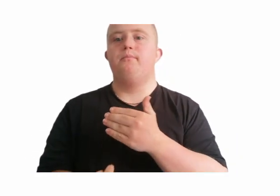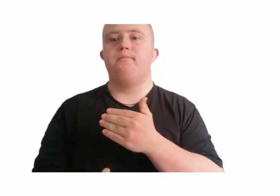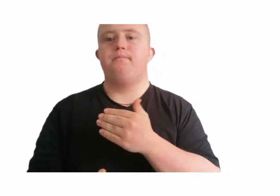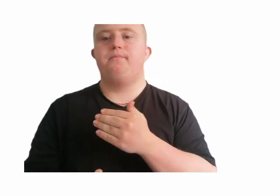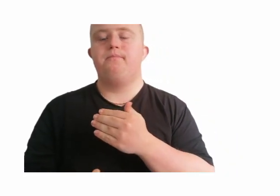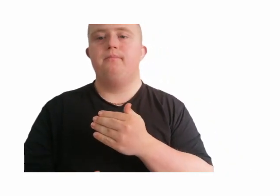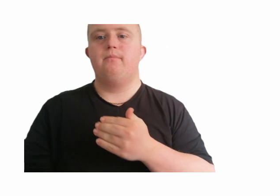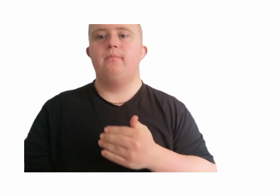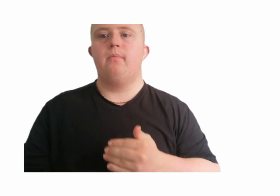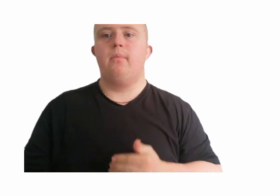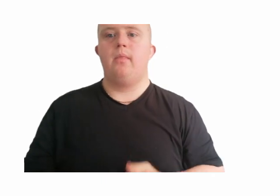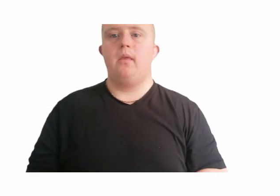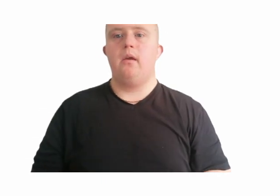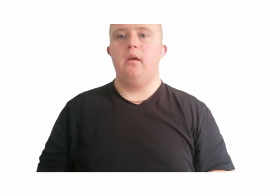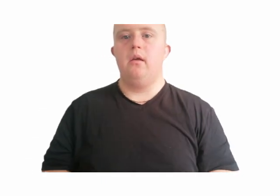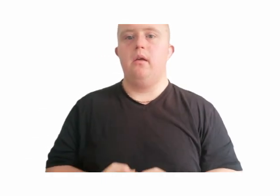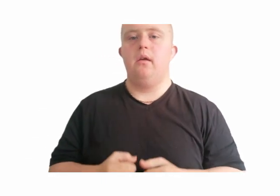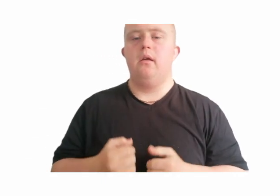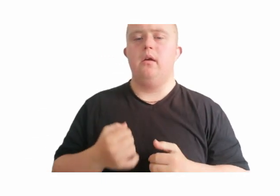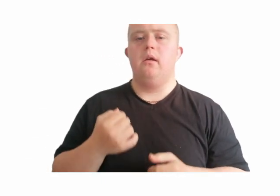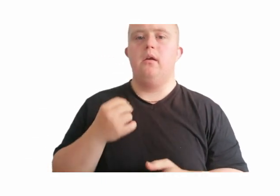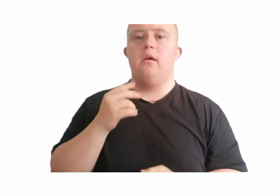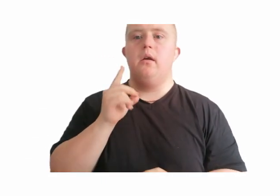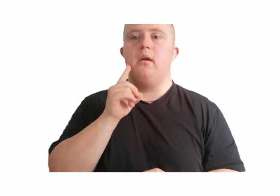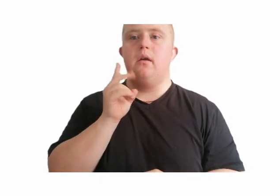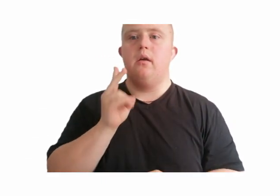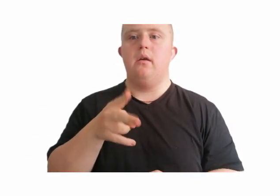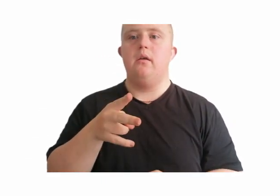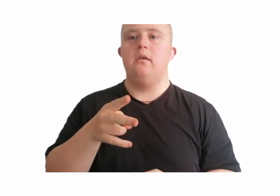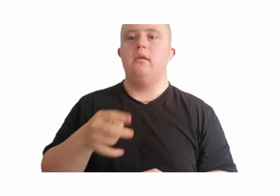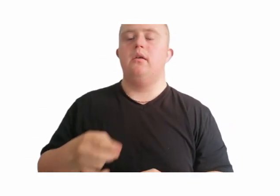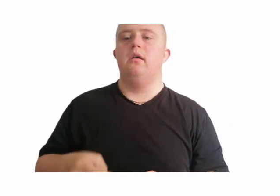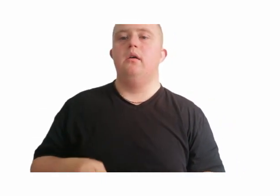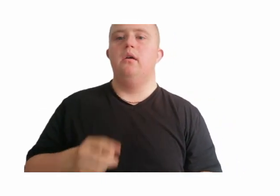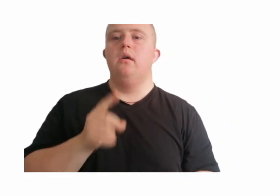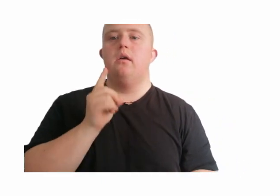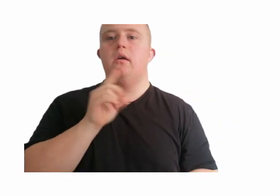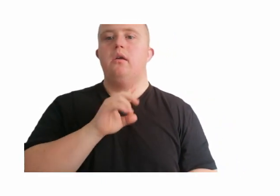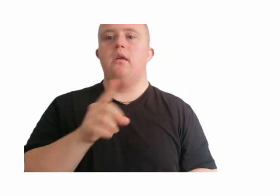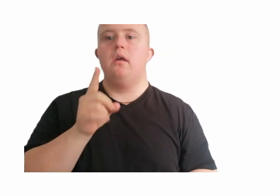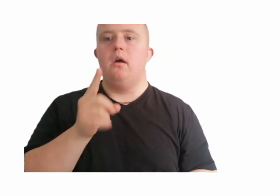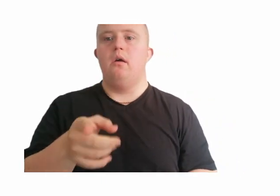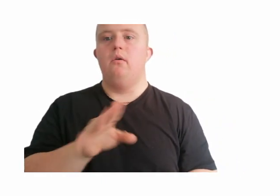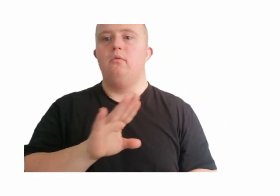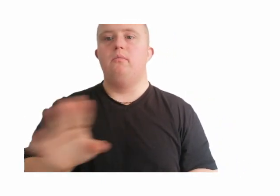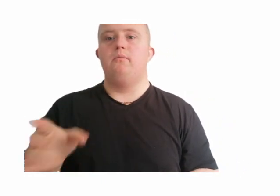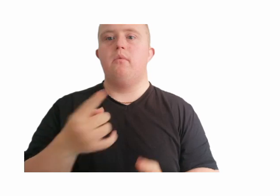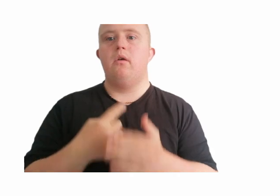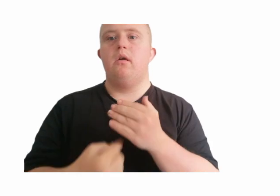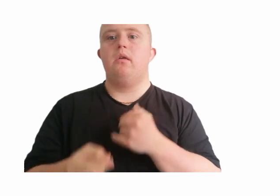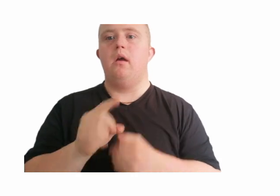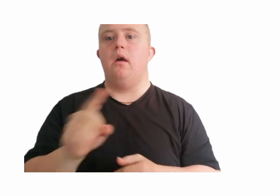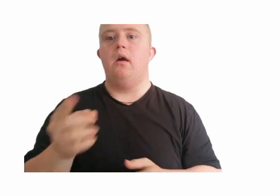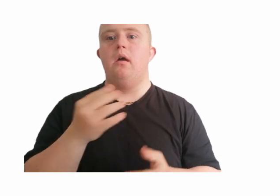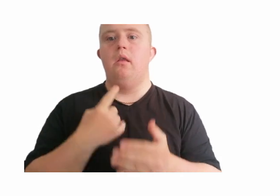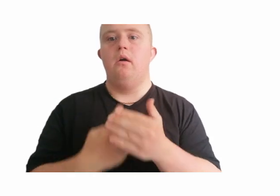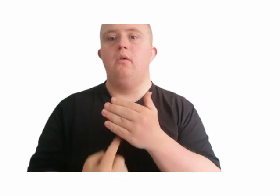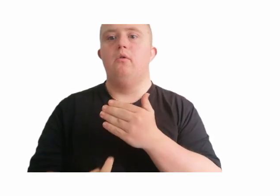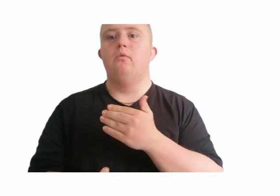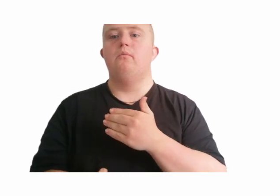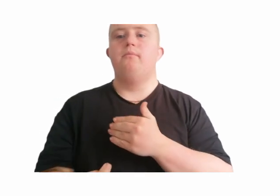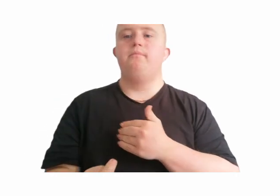with you you not alone, but I am